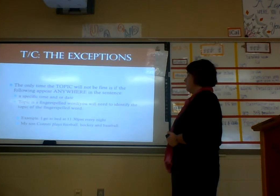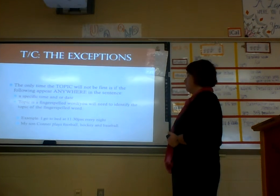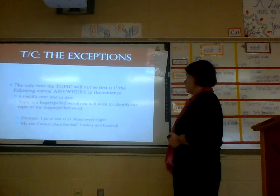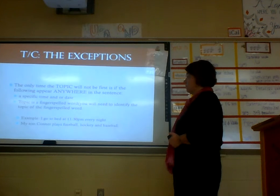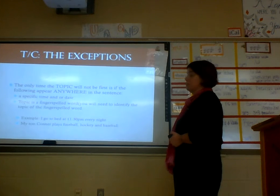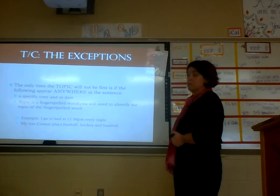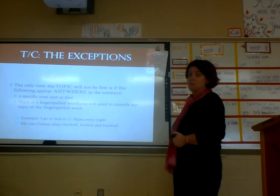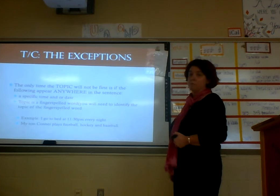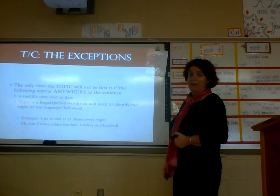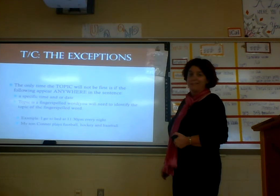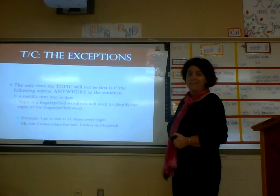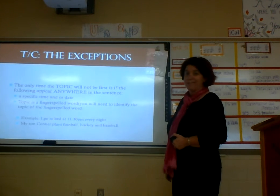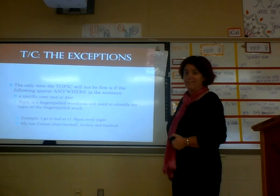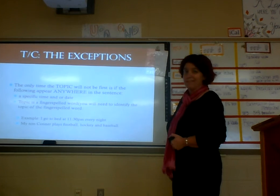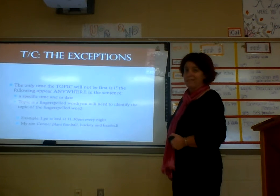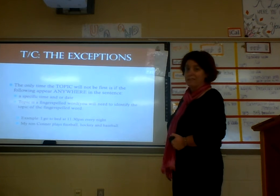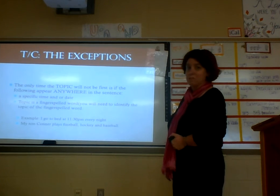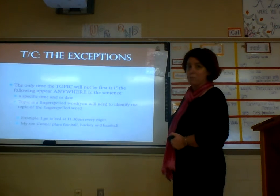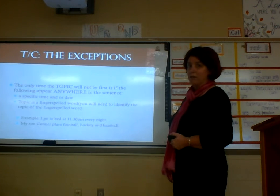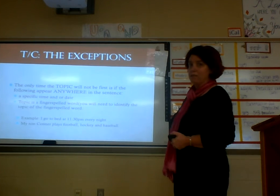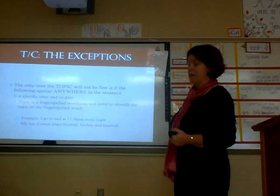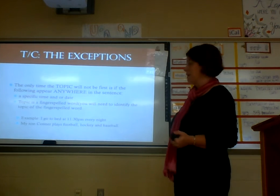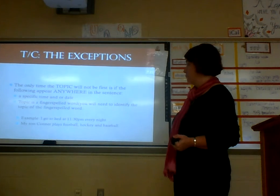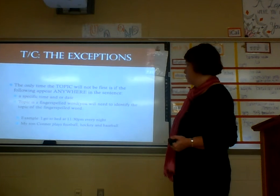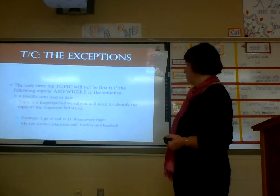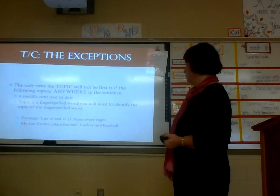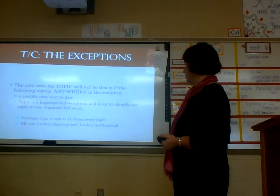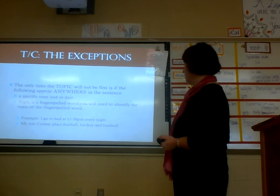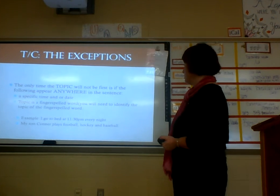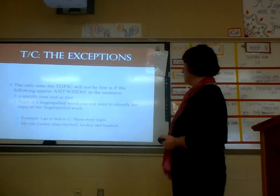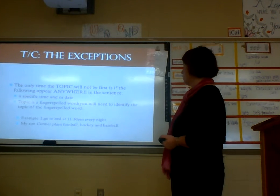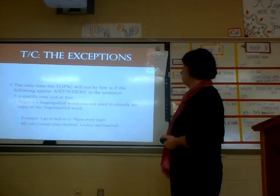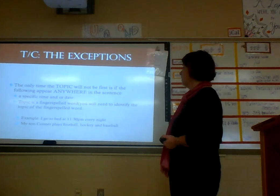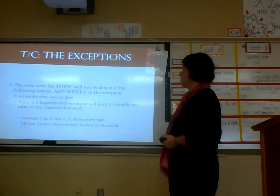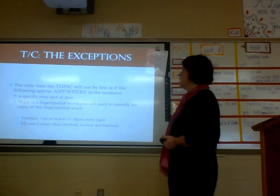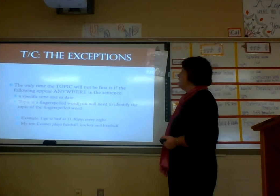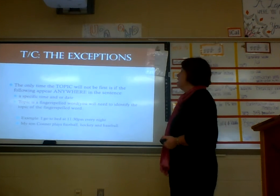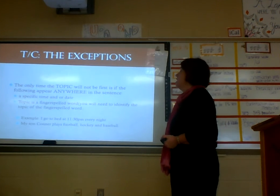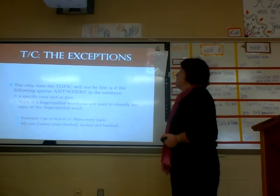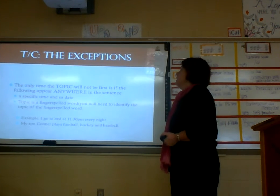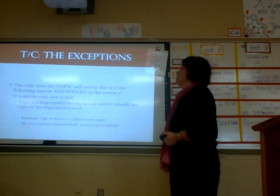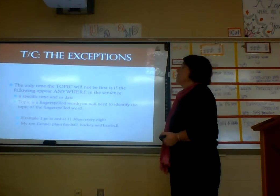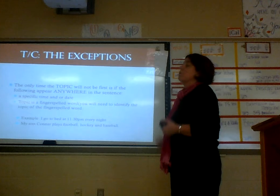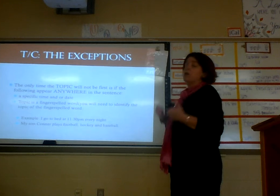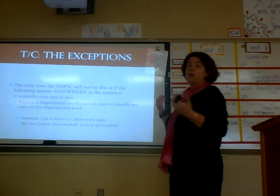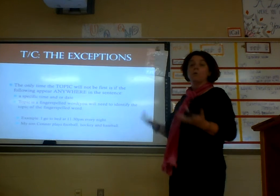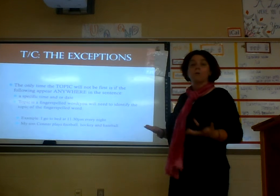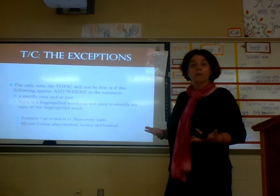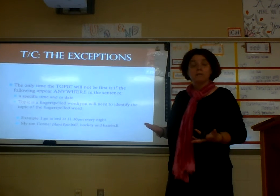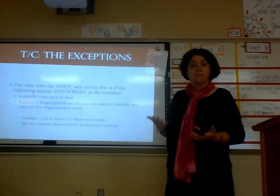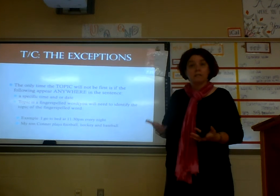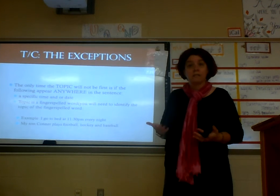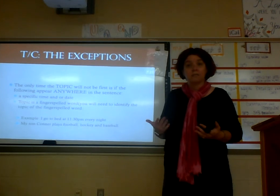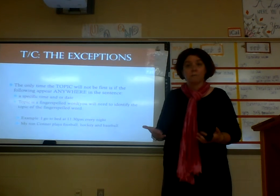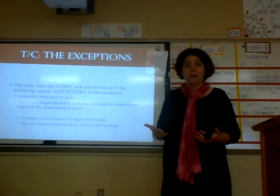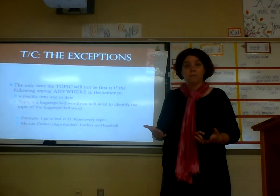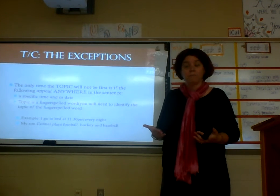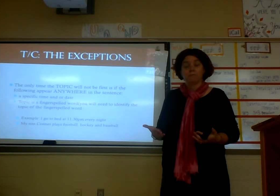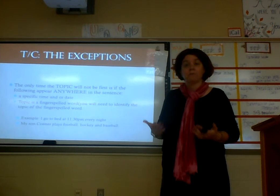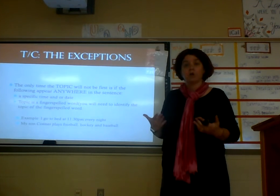and baseball. This is a past tense. He doesn't play football and baseball anymore. But anyways, so who or what is the sentence about?